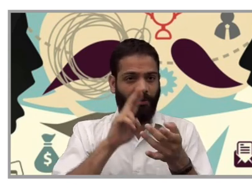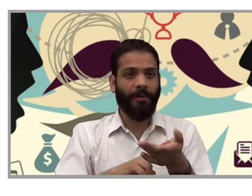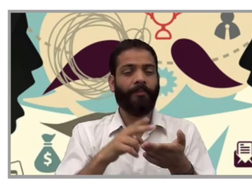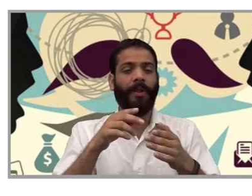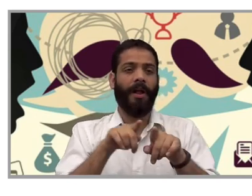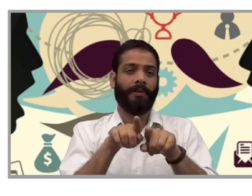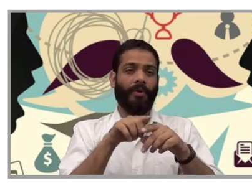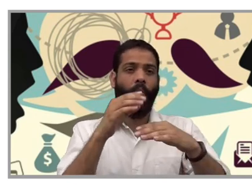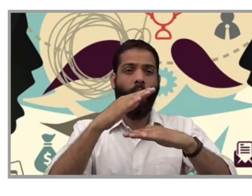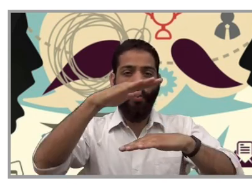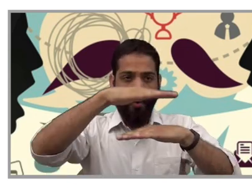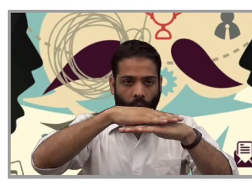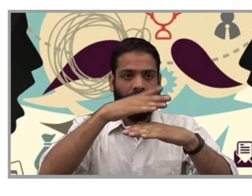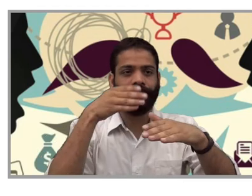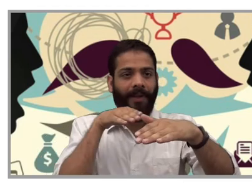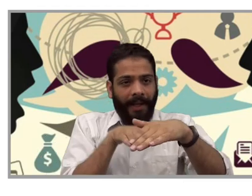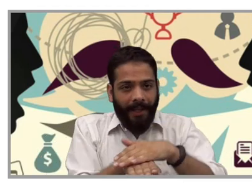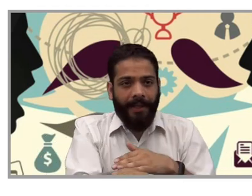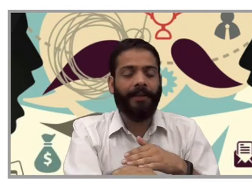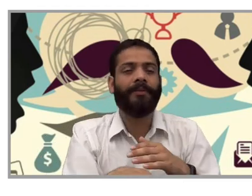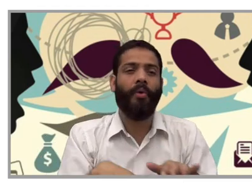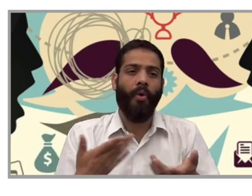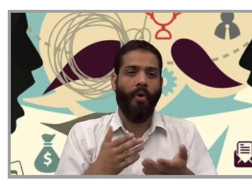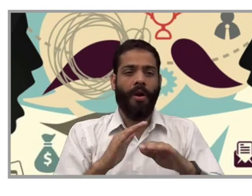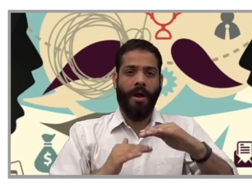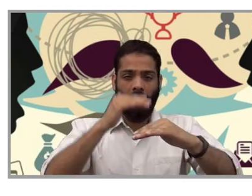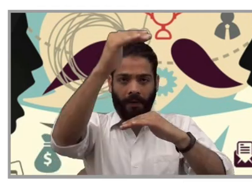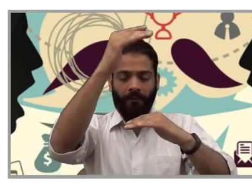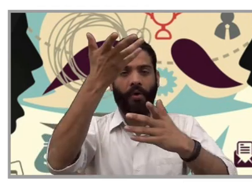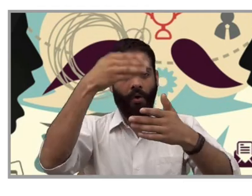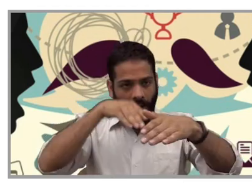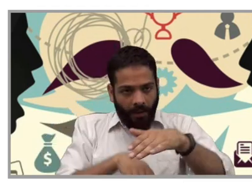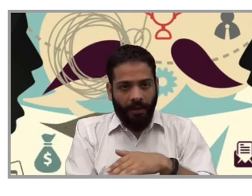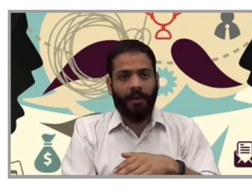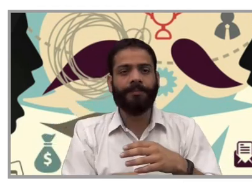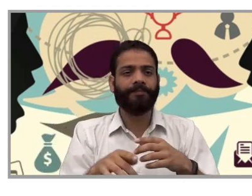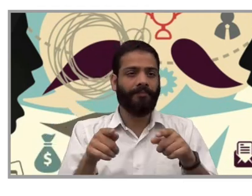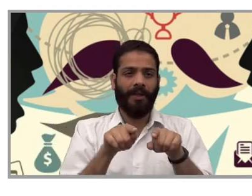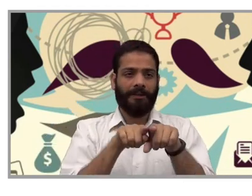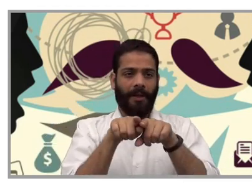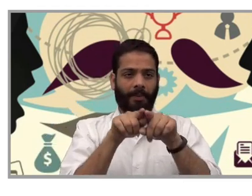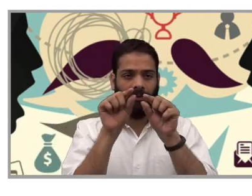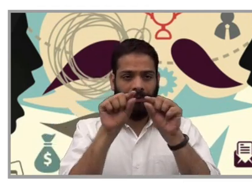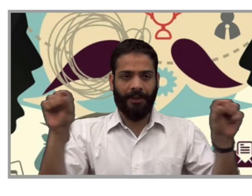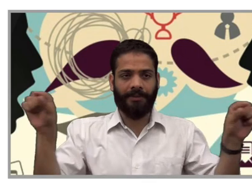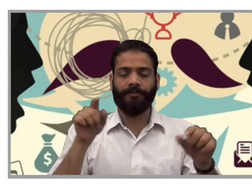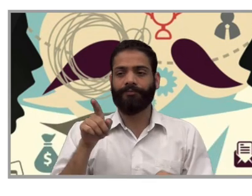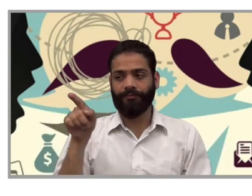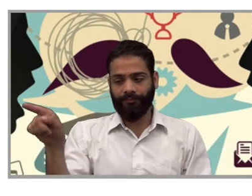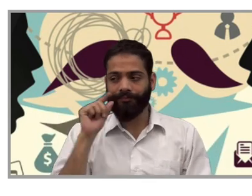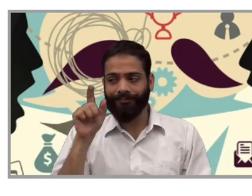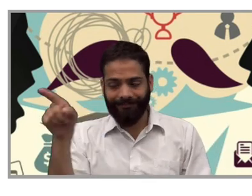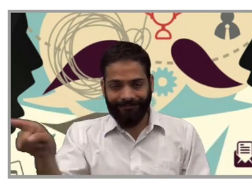Now, we will discuss about other ad positions like ON, IN, ABOVE, UNDER. Where one of the handshape